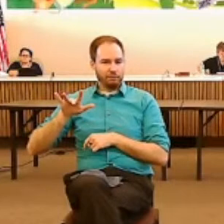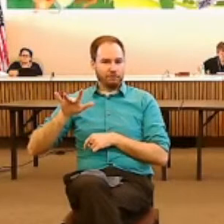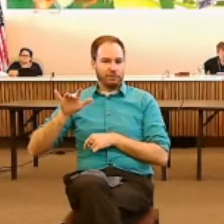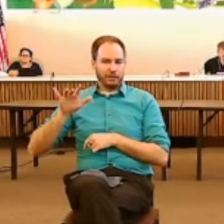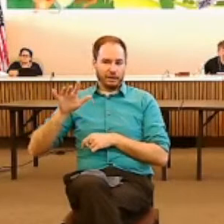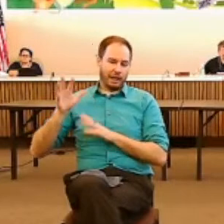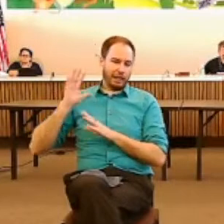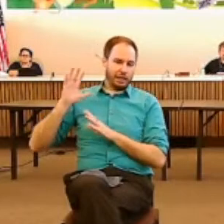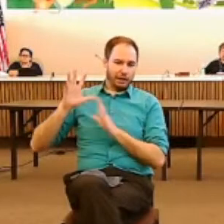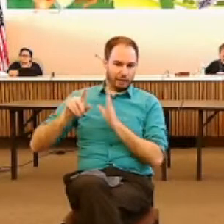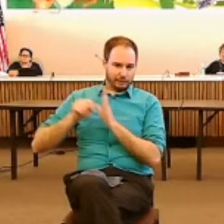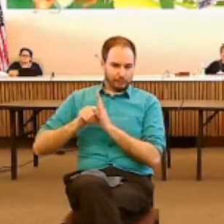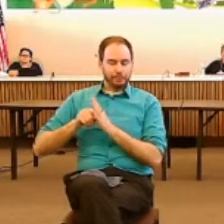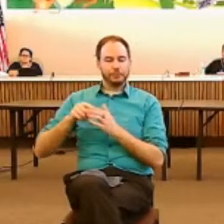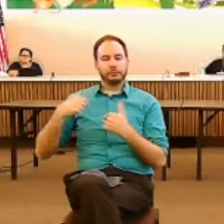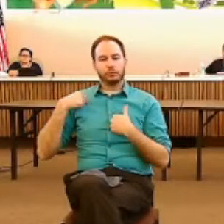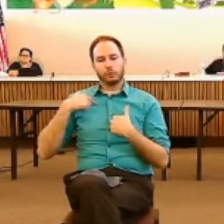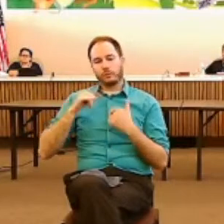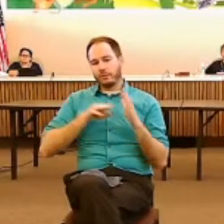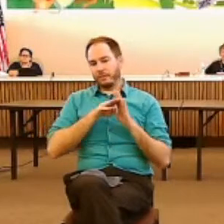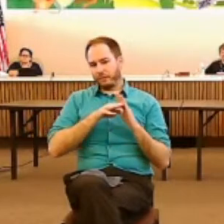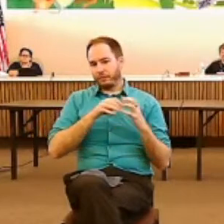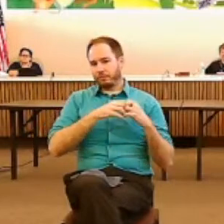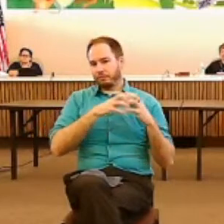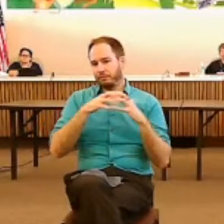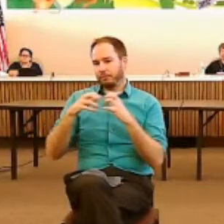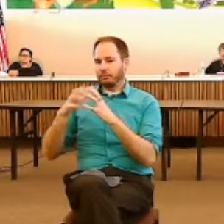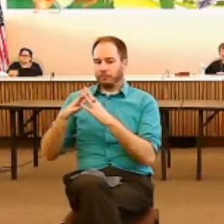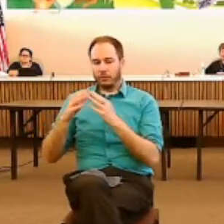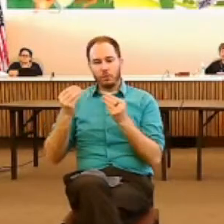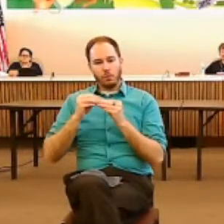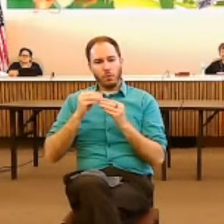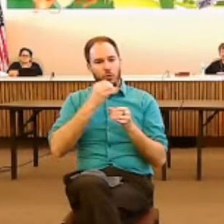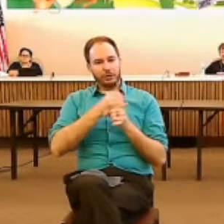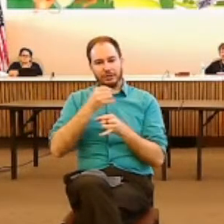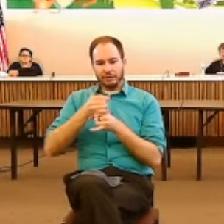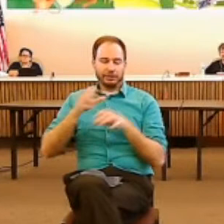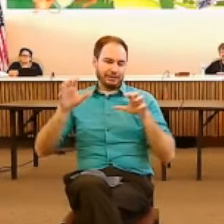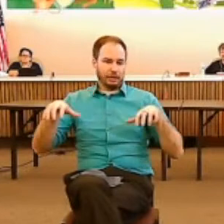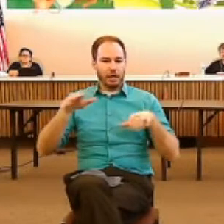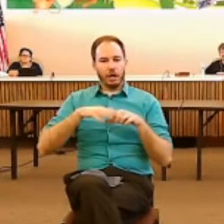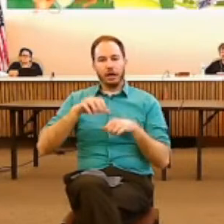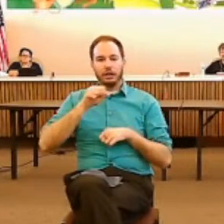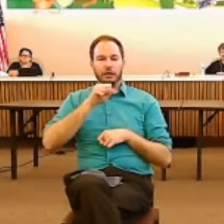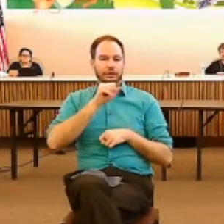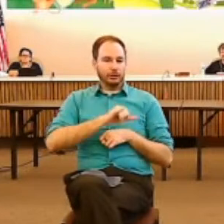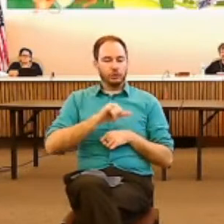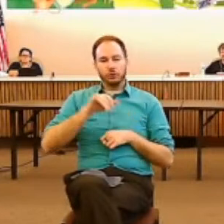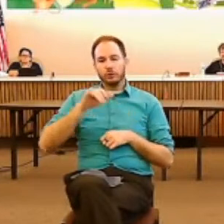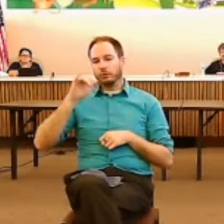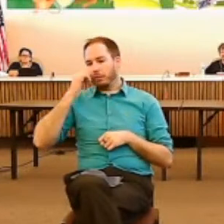time. We're developing several new sites between Syracuse and Buffalo, downstate and up to Watertown.